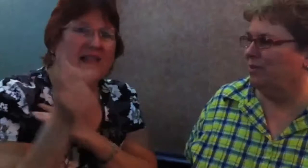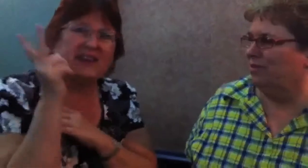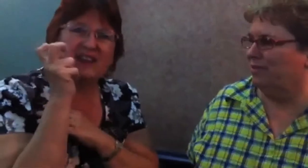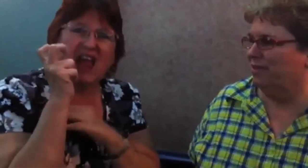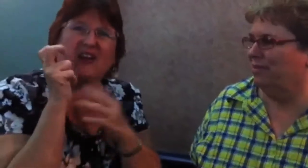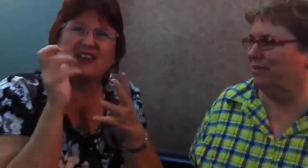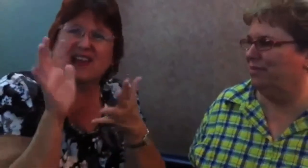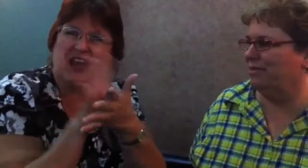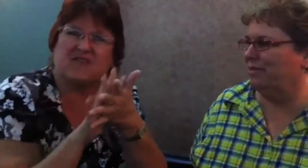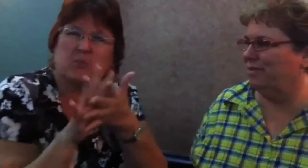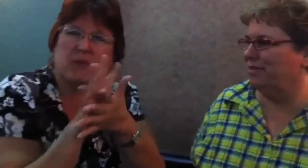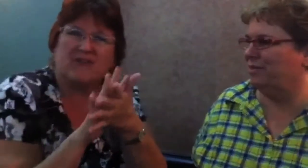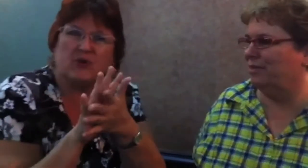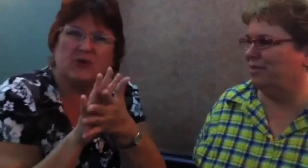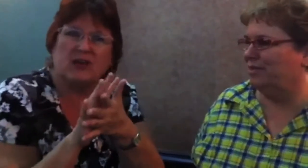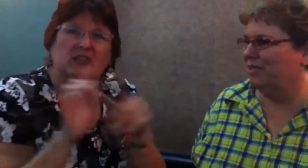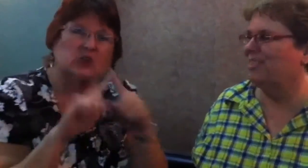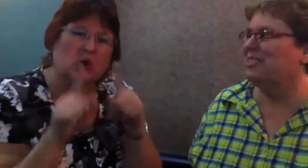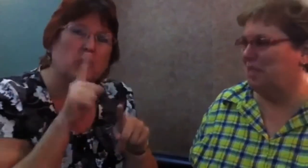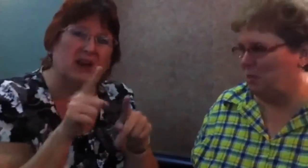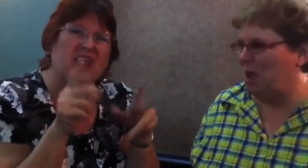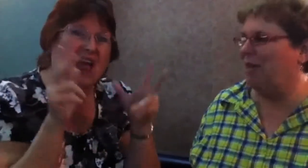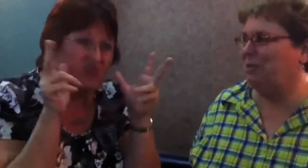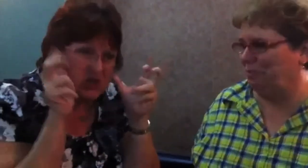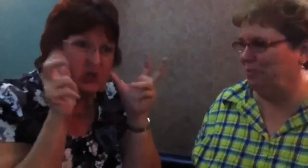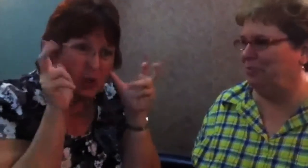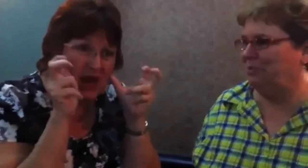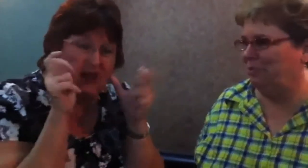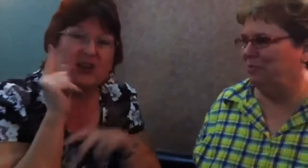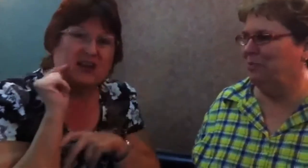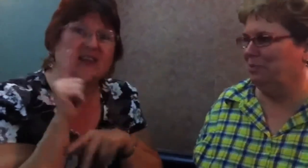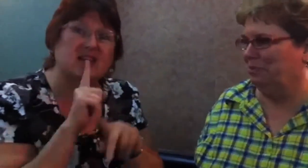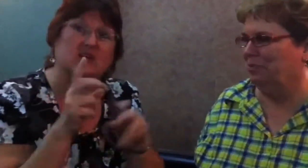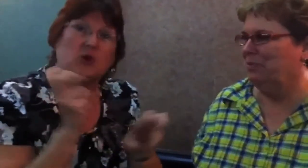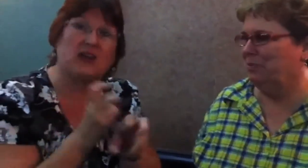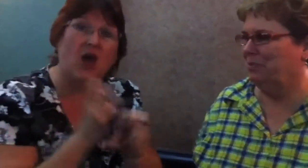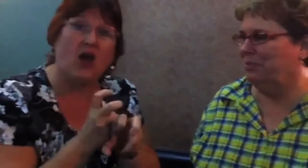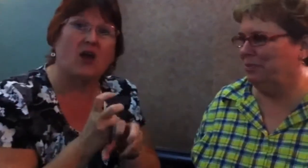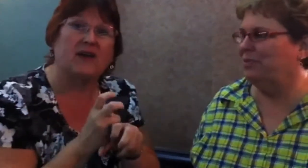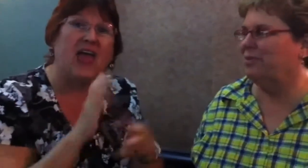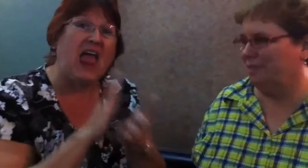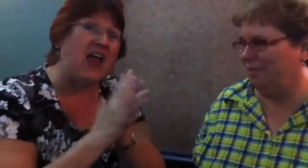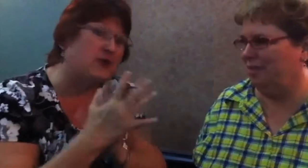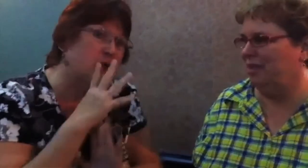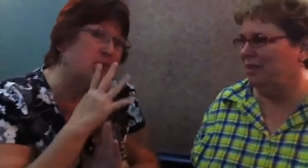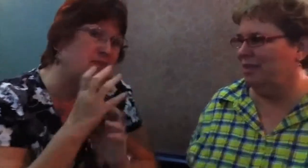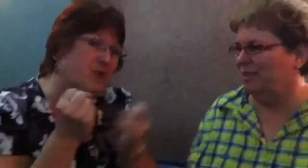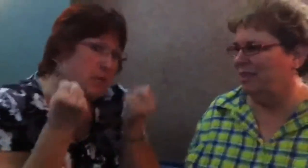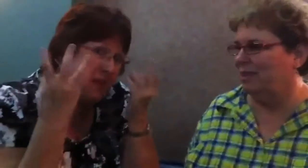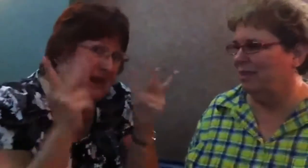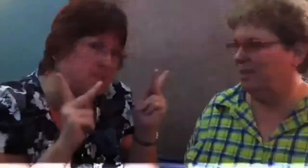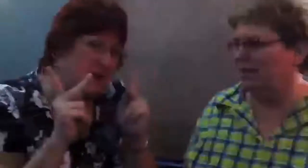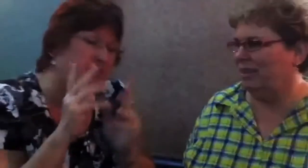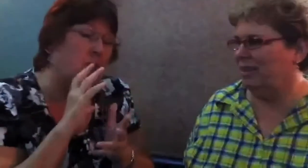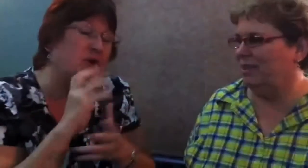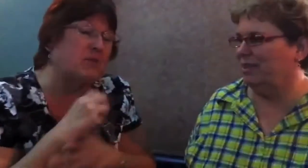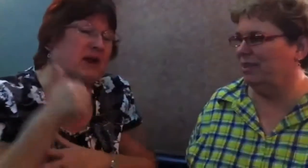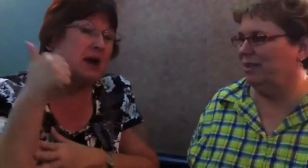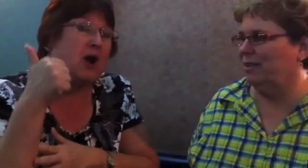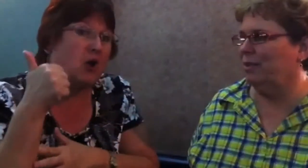quality sound. It's kind of muffled, so you really have to strain to listen. It's really hard. And if you, for many people, when you become